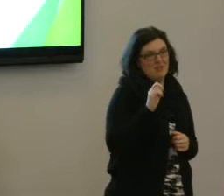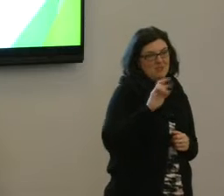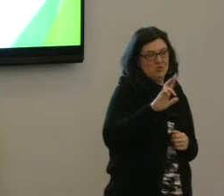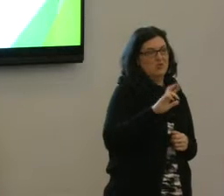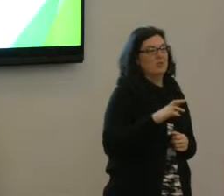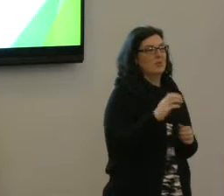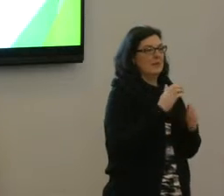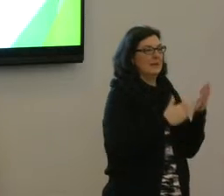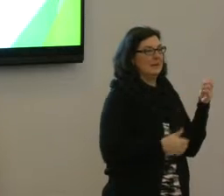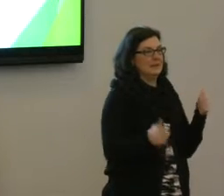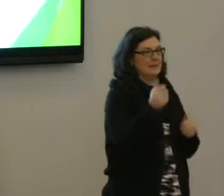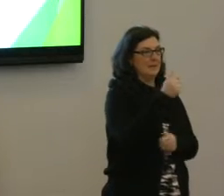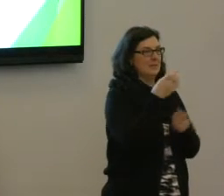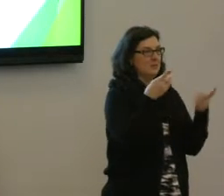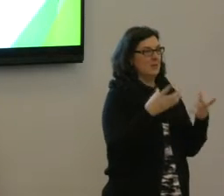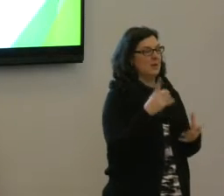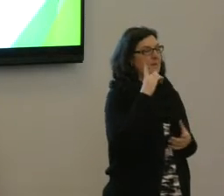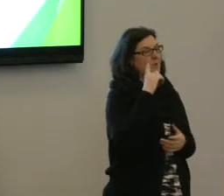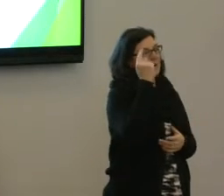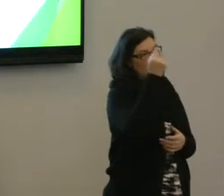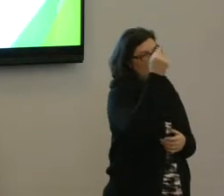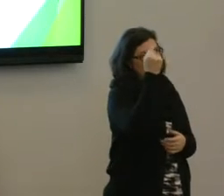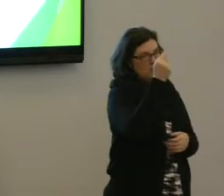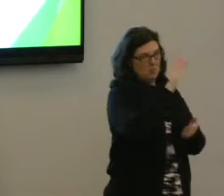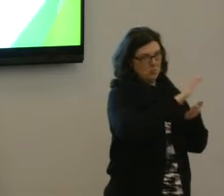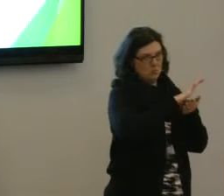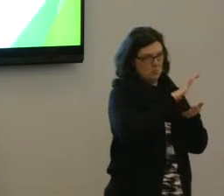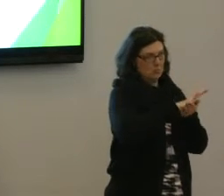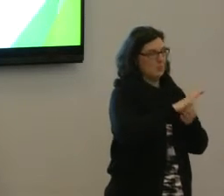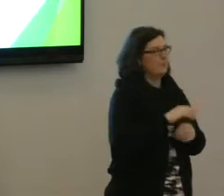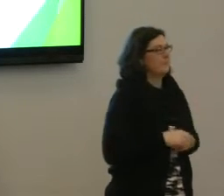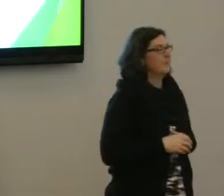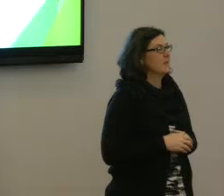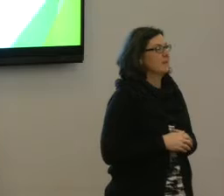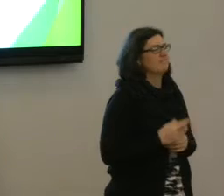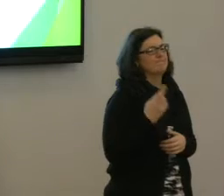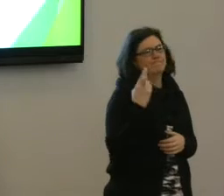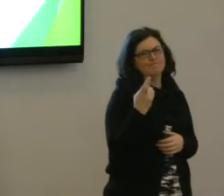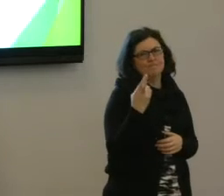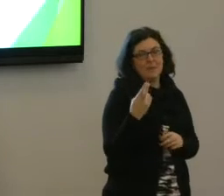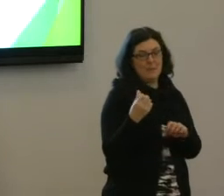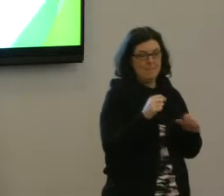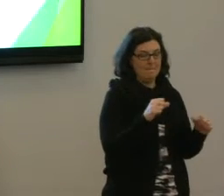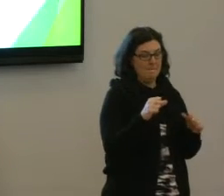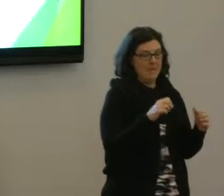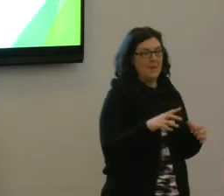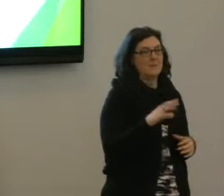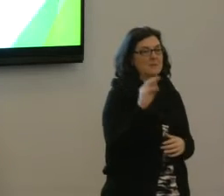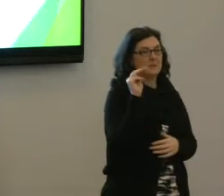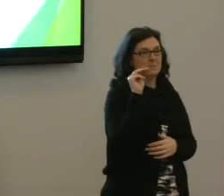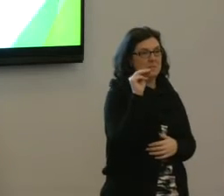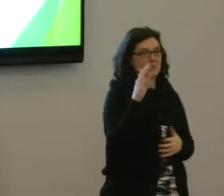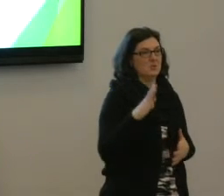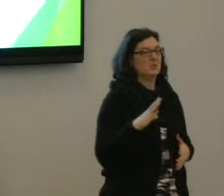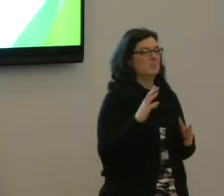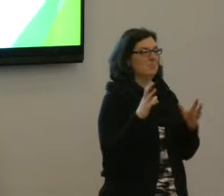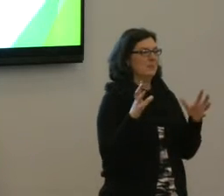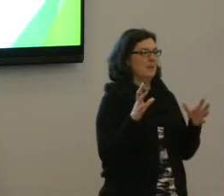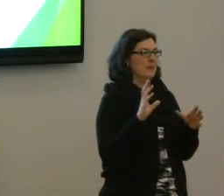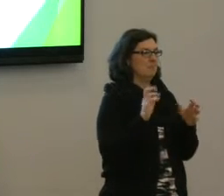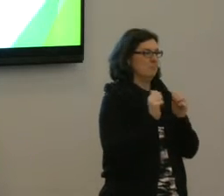director of the Association for Theological Schools, has a good friend of his who's a Baptist minister. They were together in